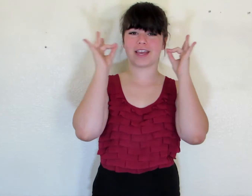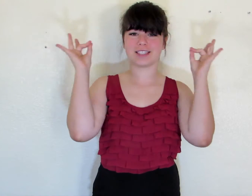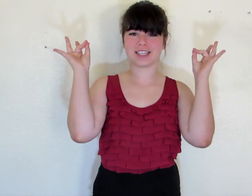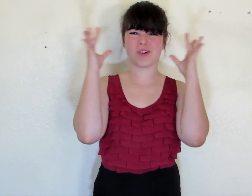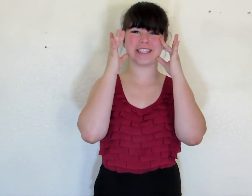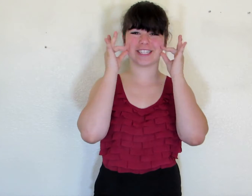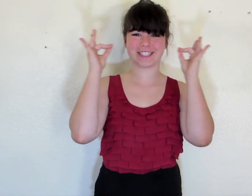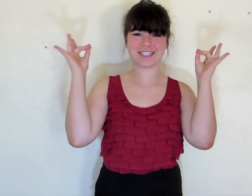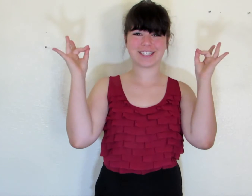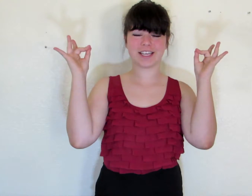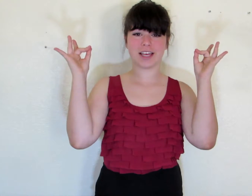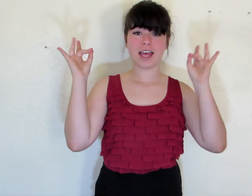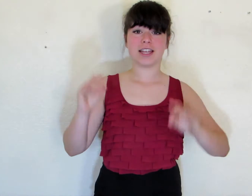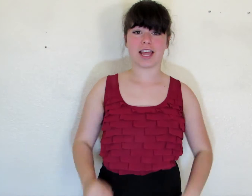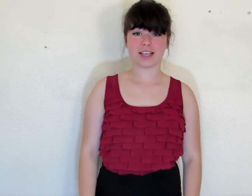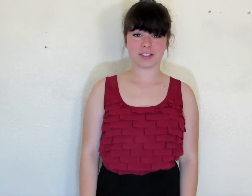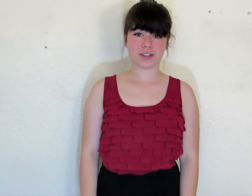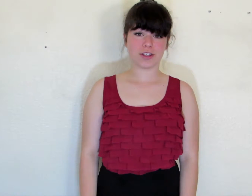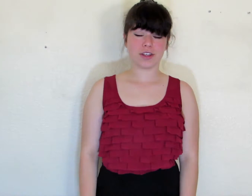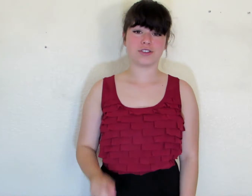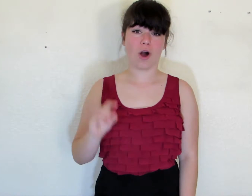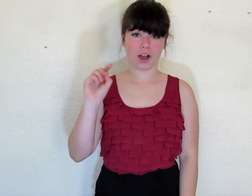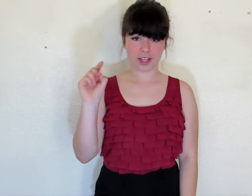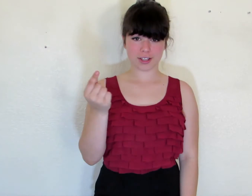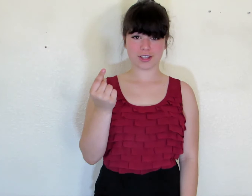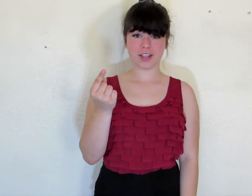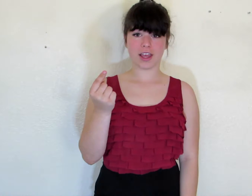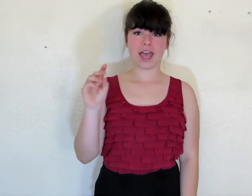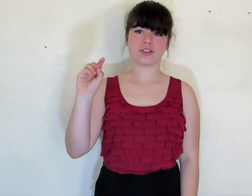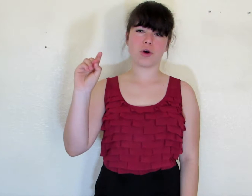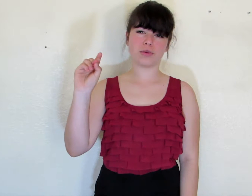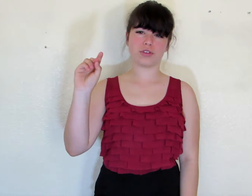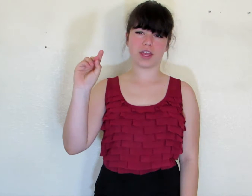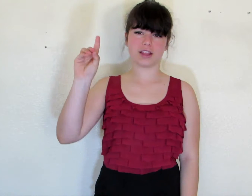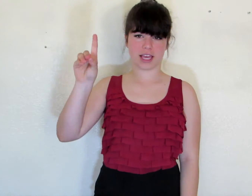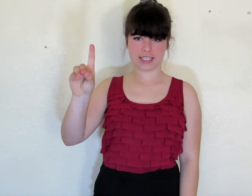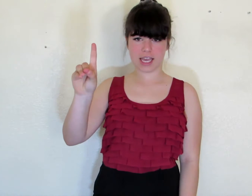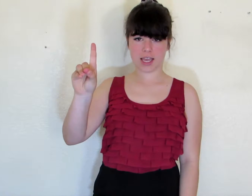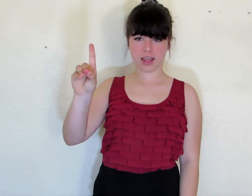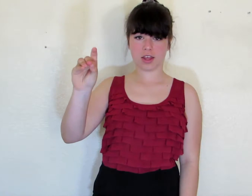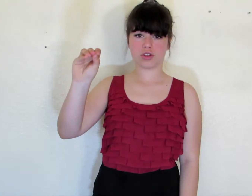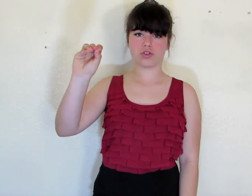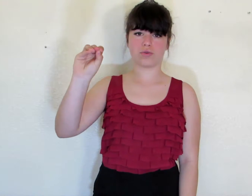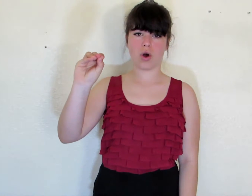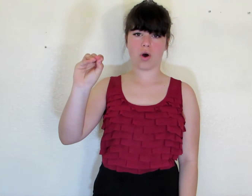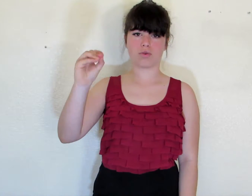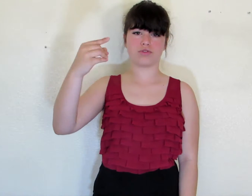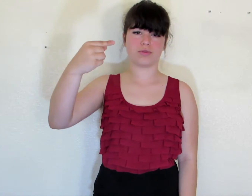face like whiskers. Next, dog. It's like a D to an O to a